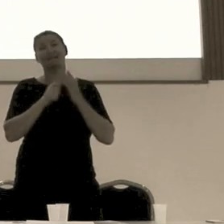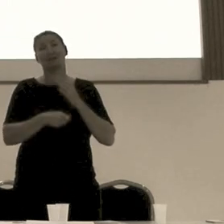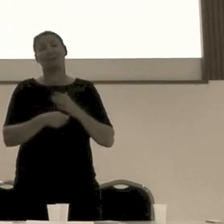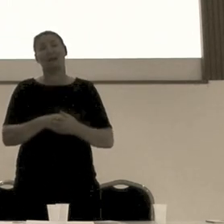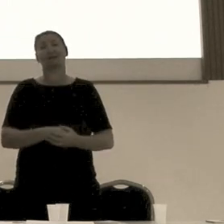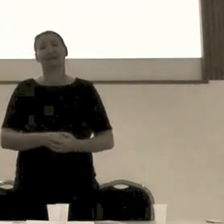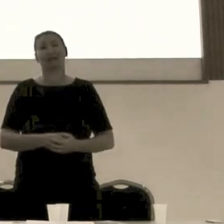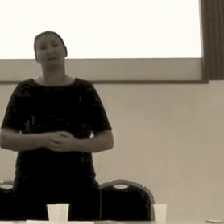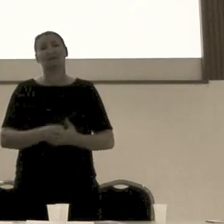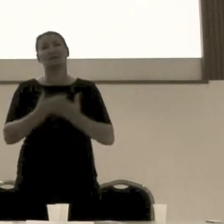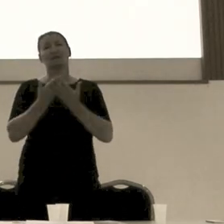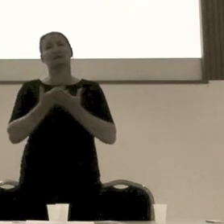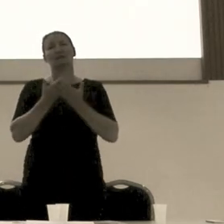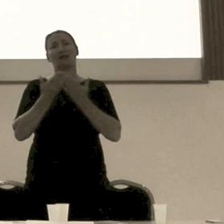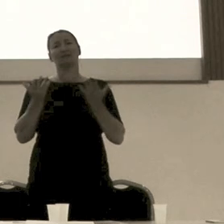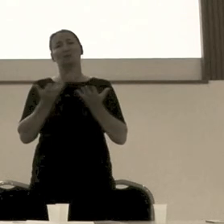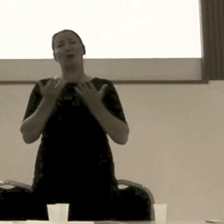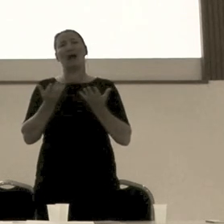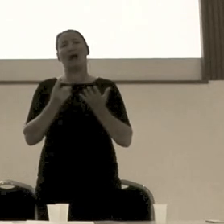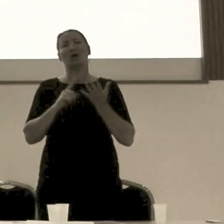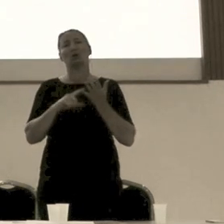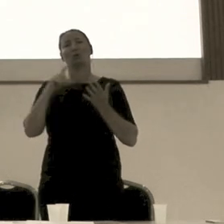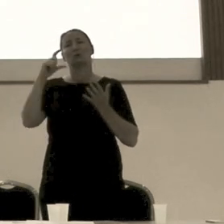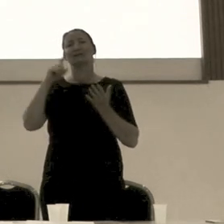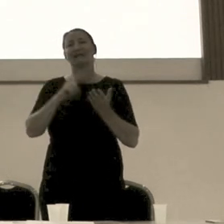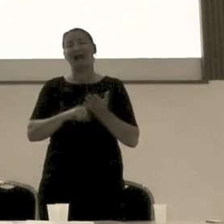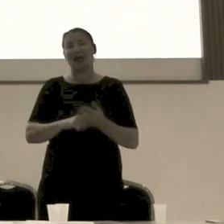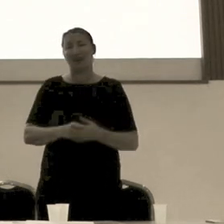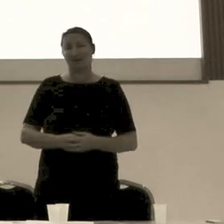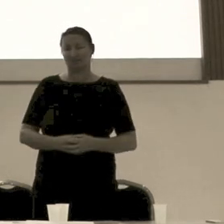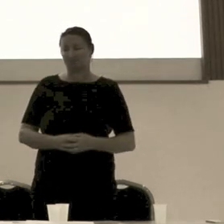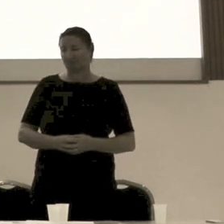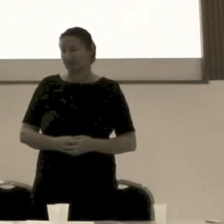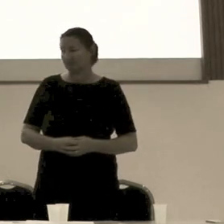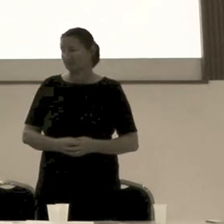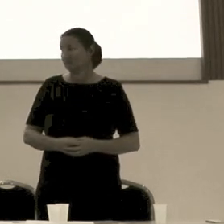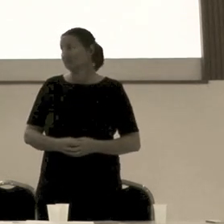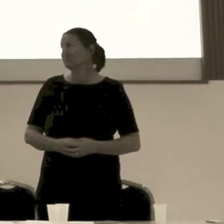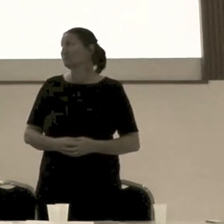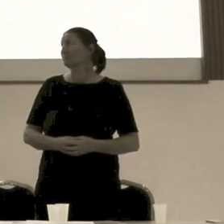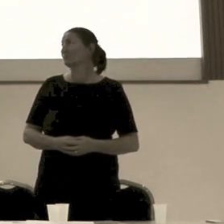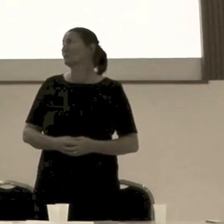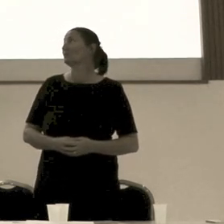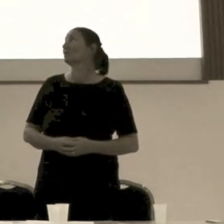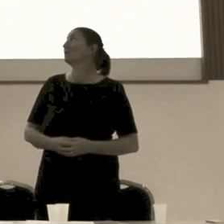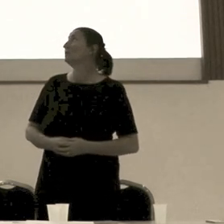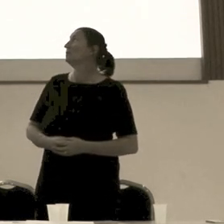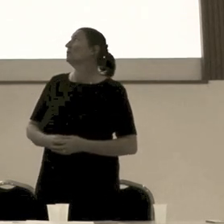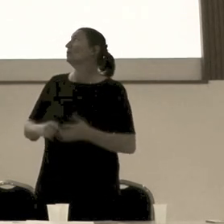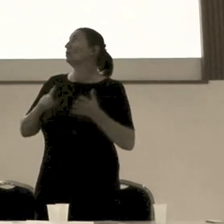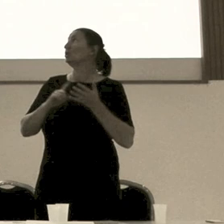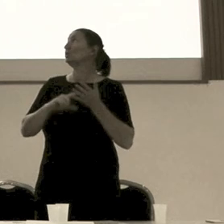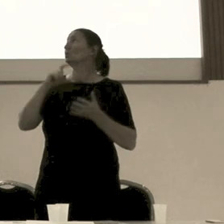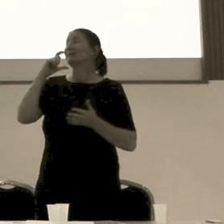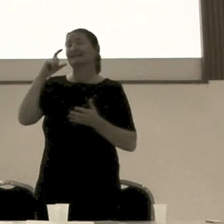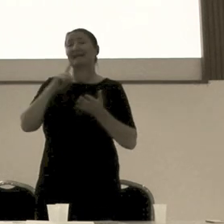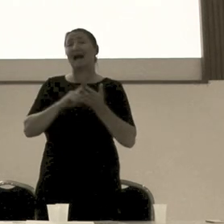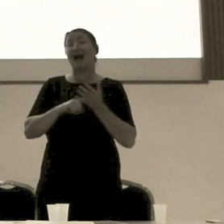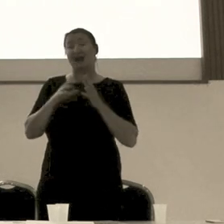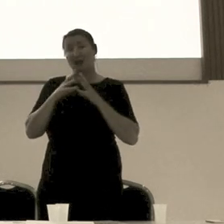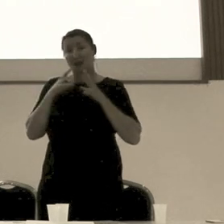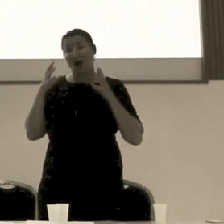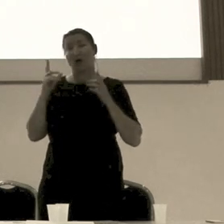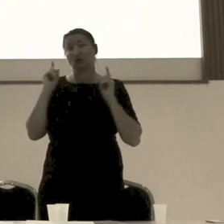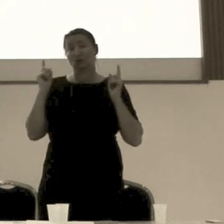College London. UCL is one of the largest universities in the UK, and our population